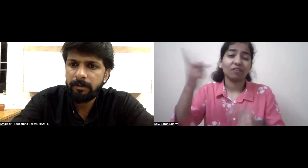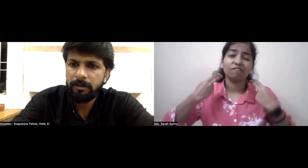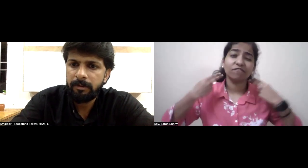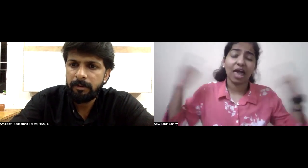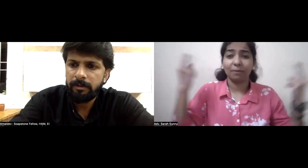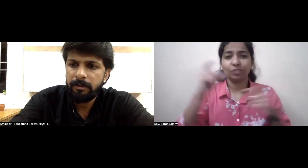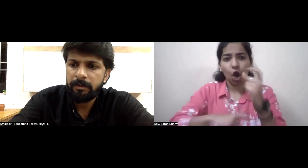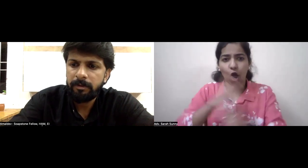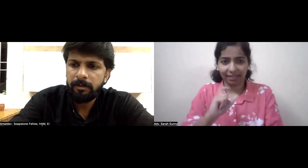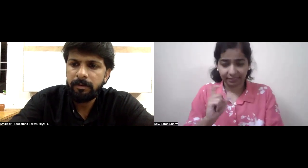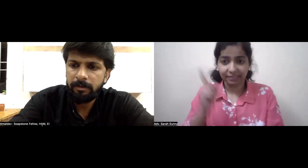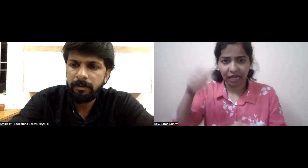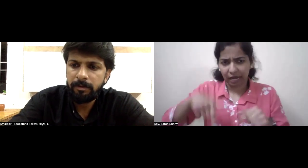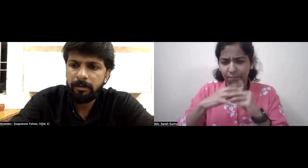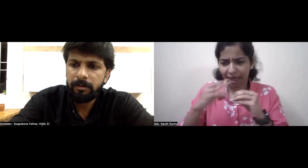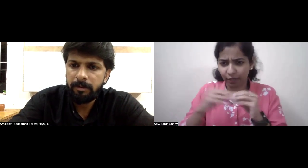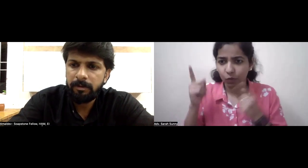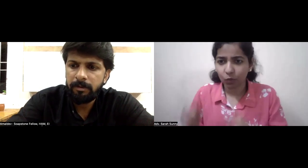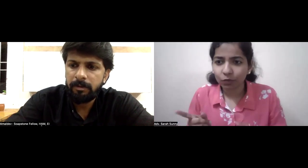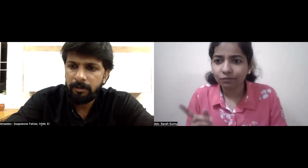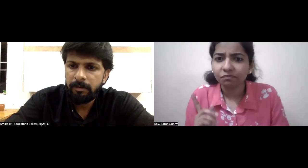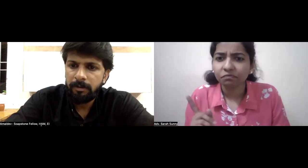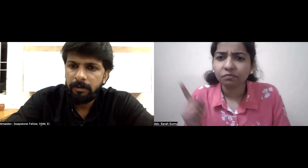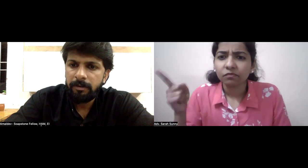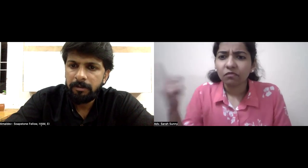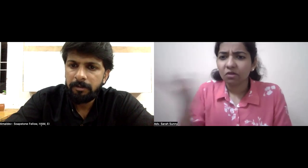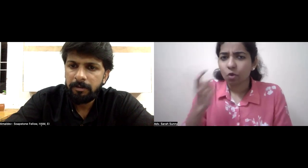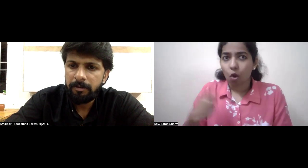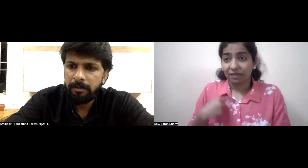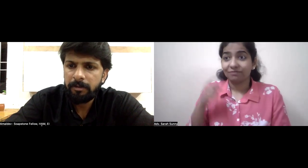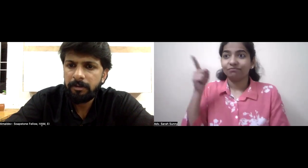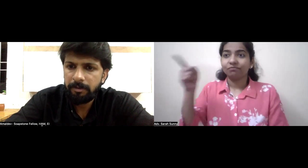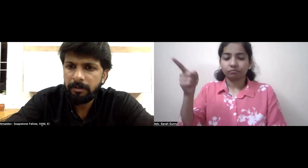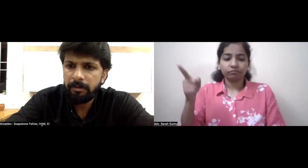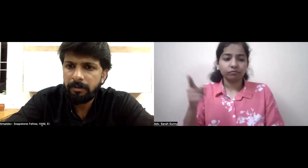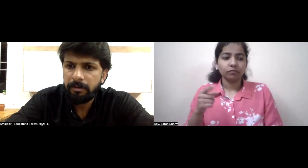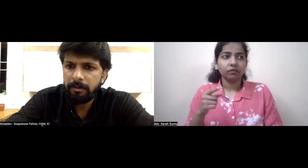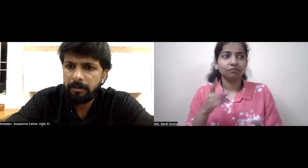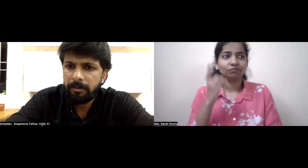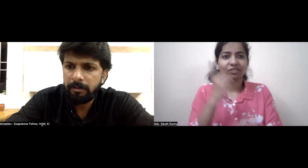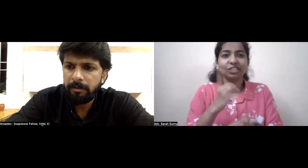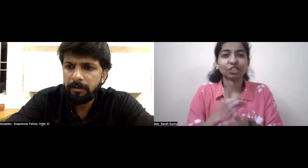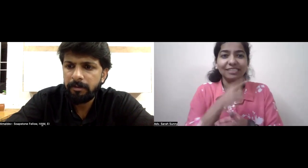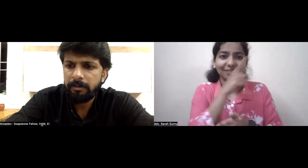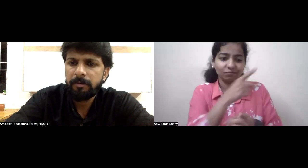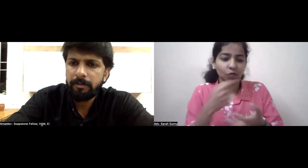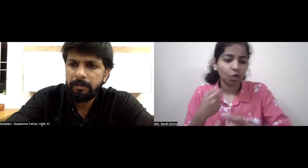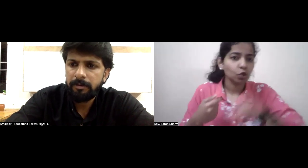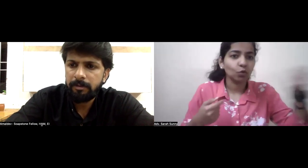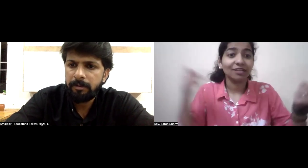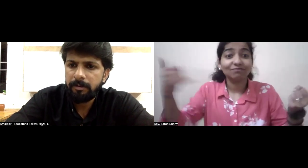be accessibility for them. In fact, one deaf student had reached out to me, studying in a